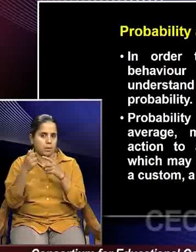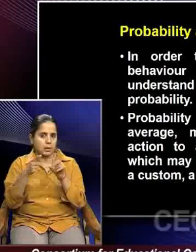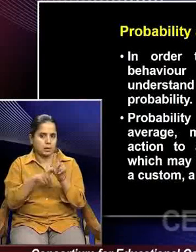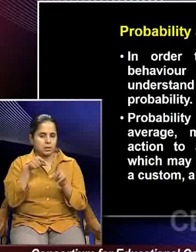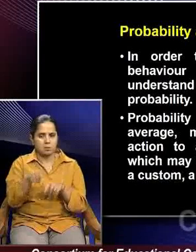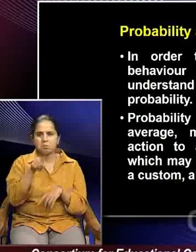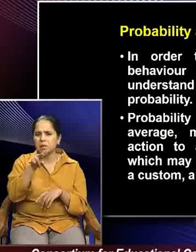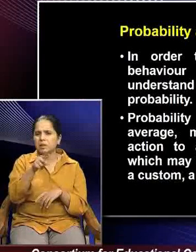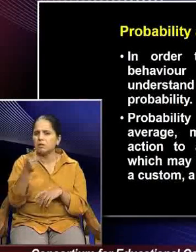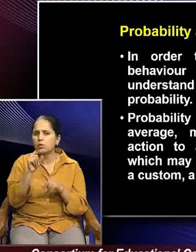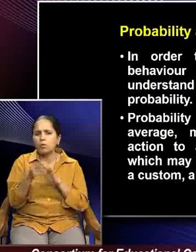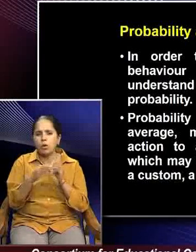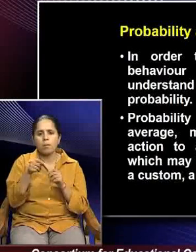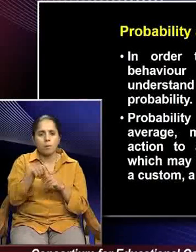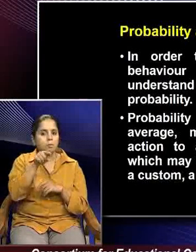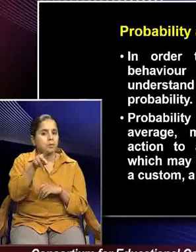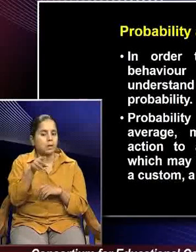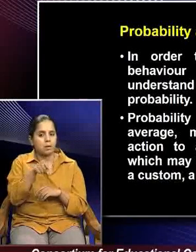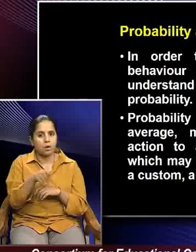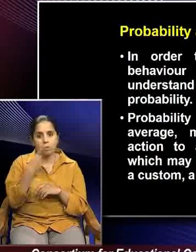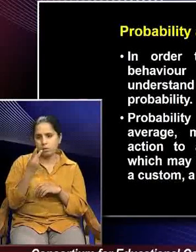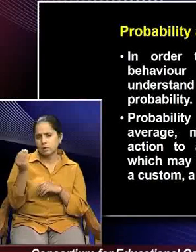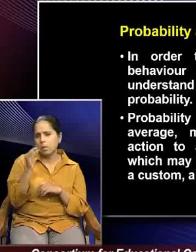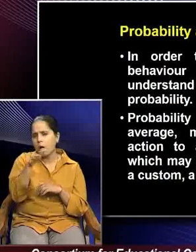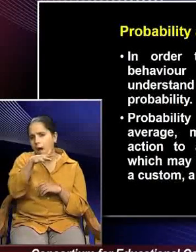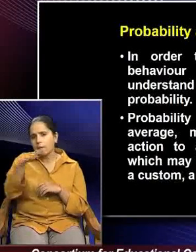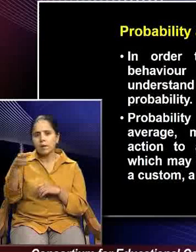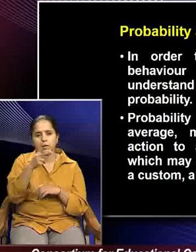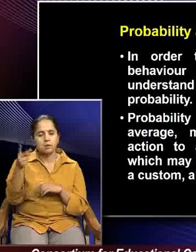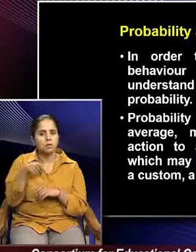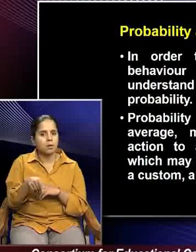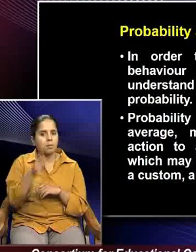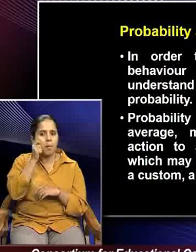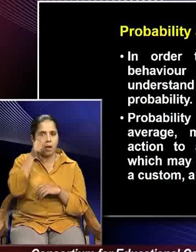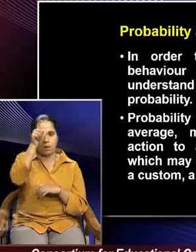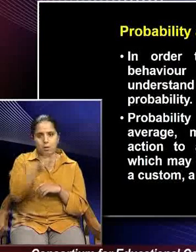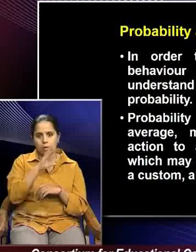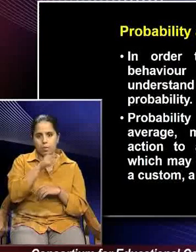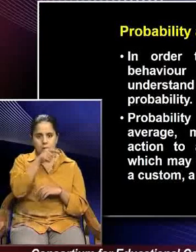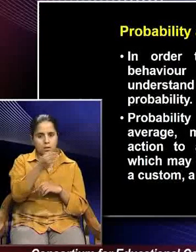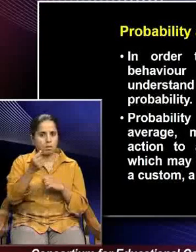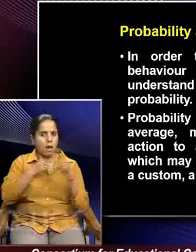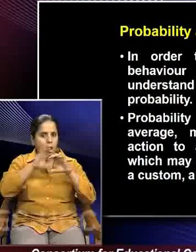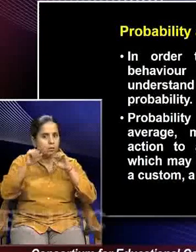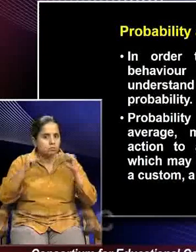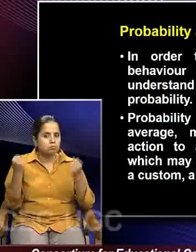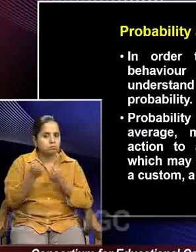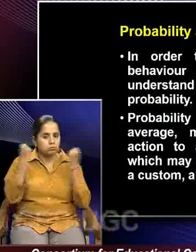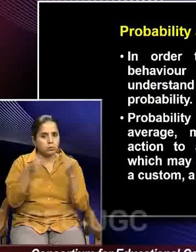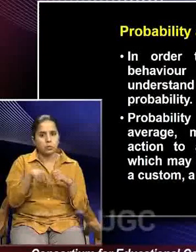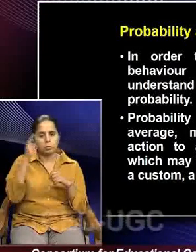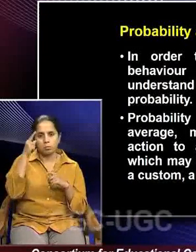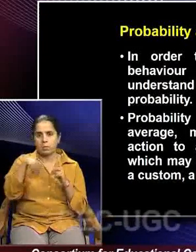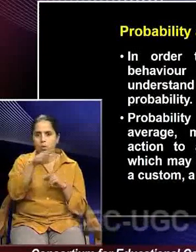probability? Probability means that on an average, men will orient their action to meaningful